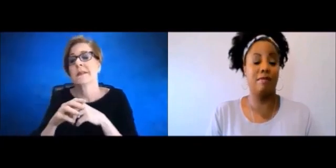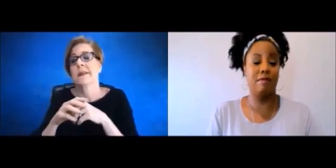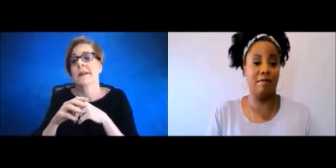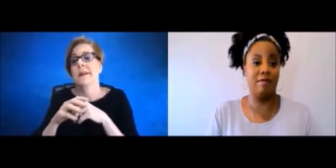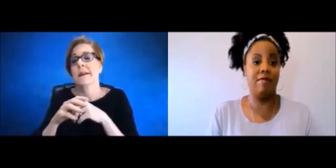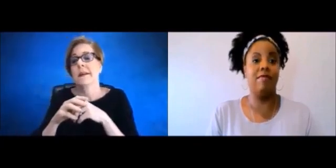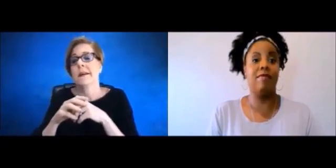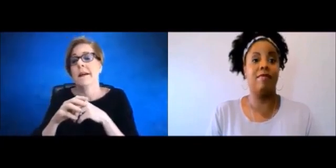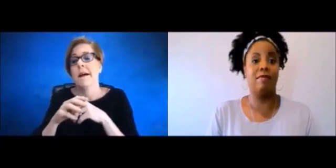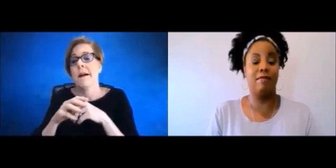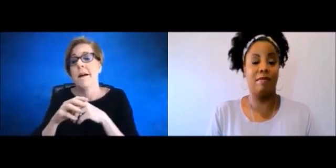goals,